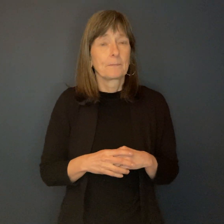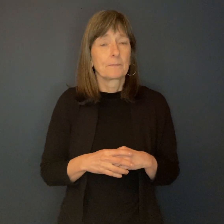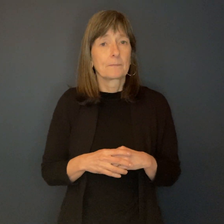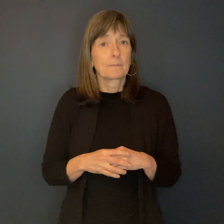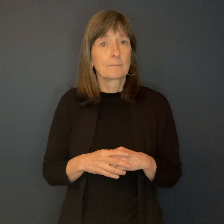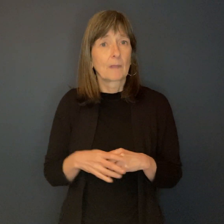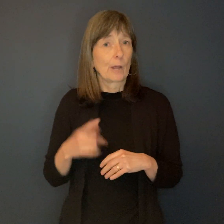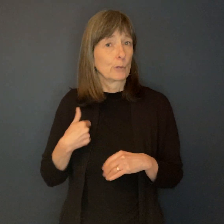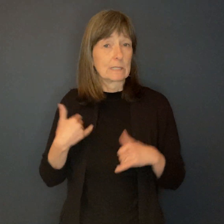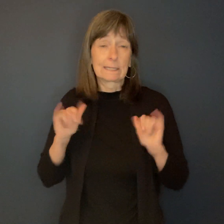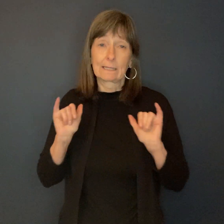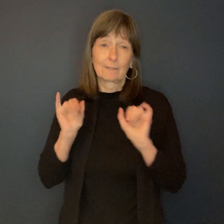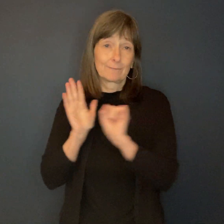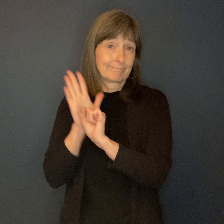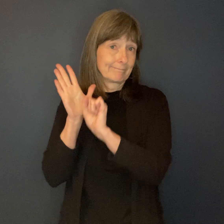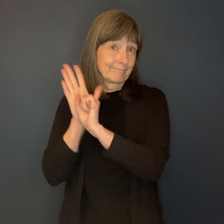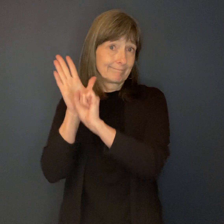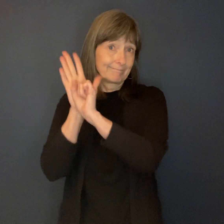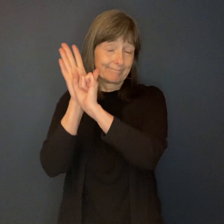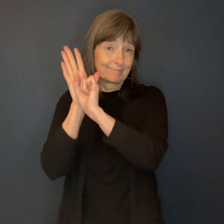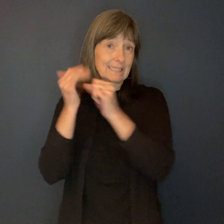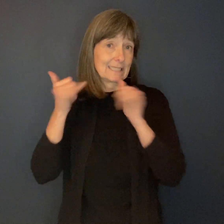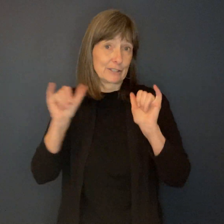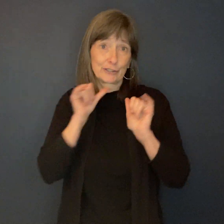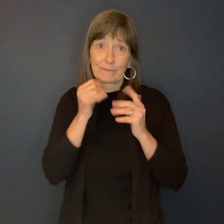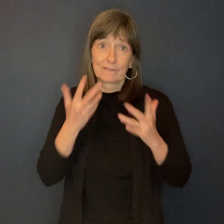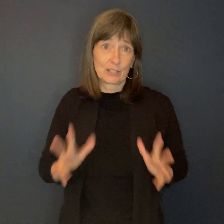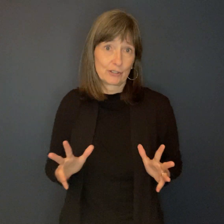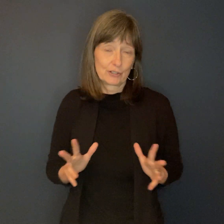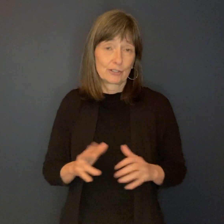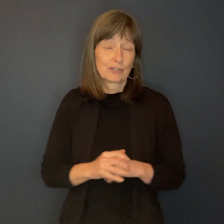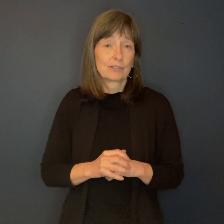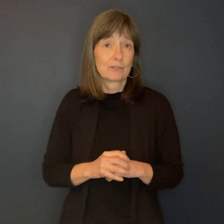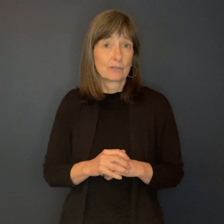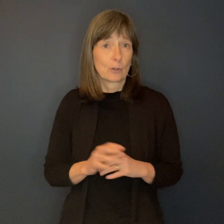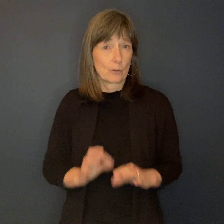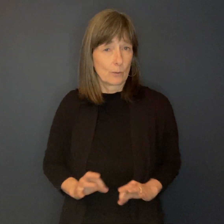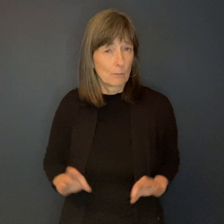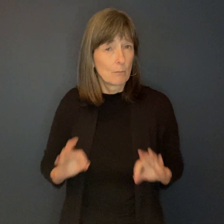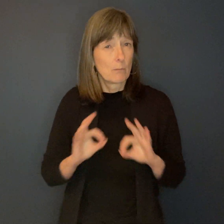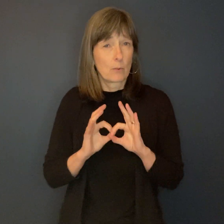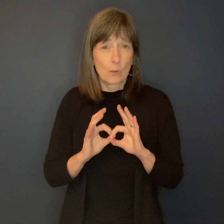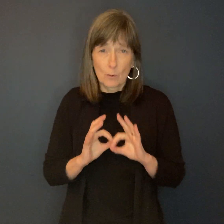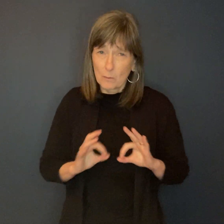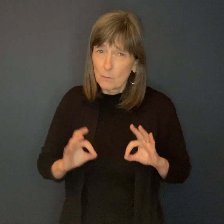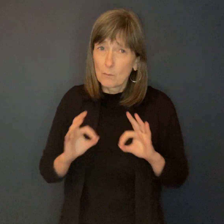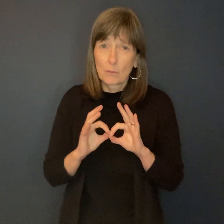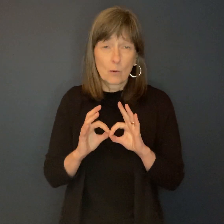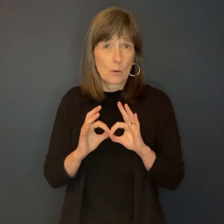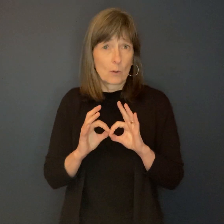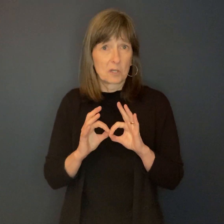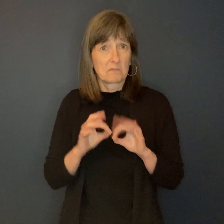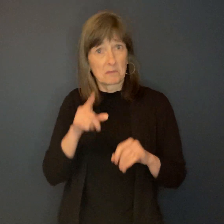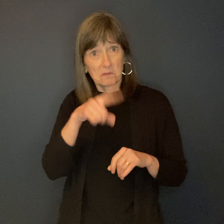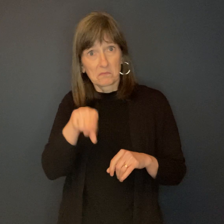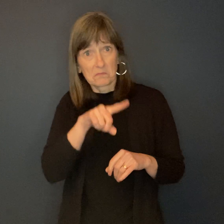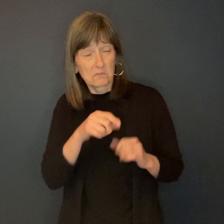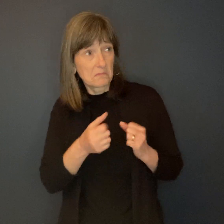that. So it's a very important issue that maybe a lot of people haven't heard a lot about, but I think it's